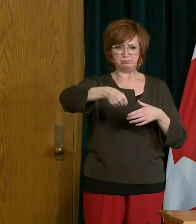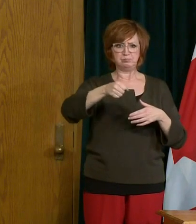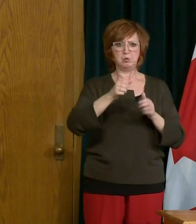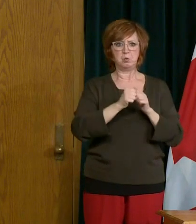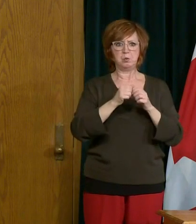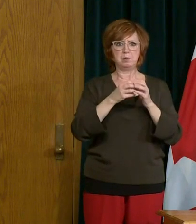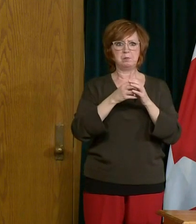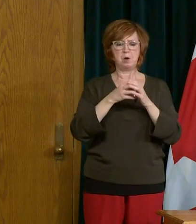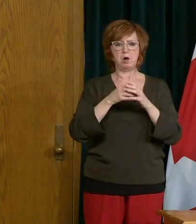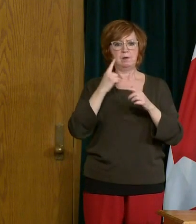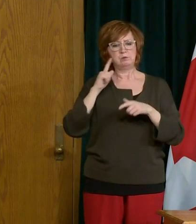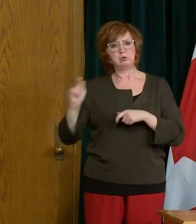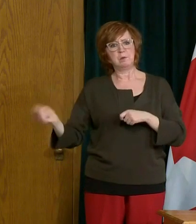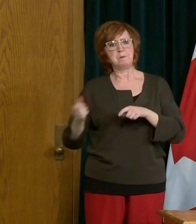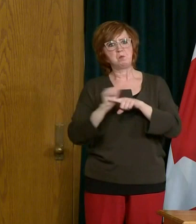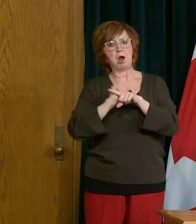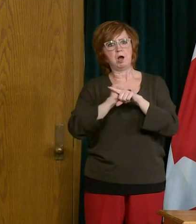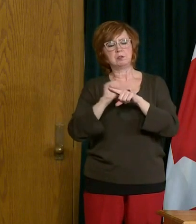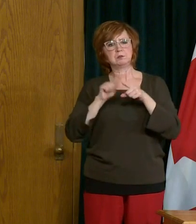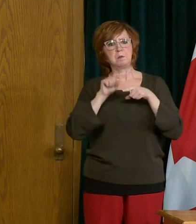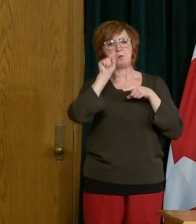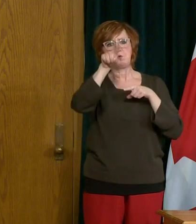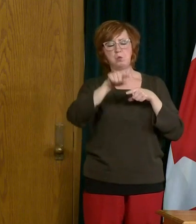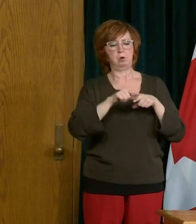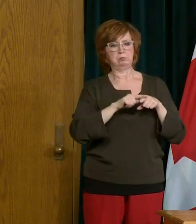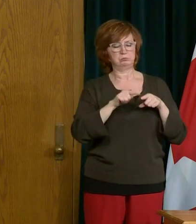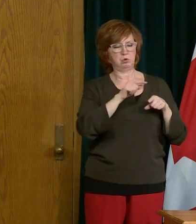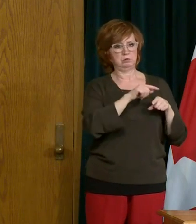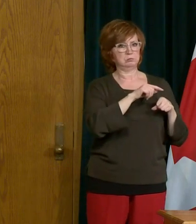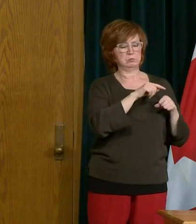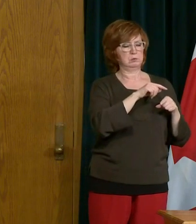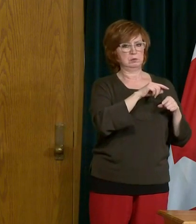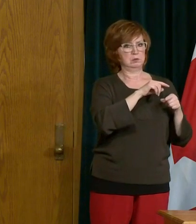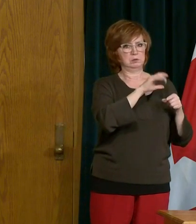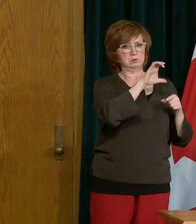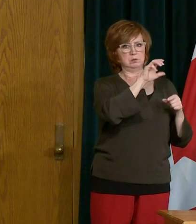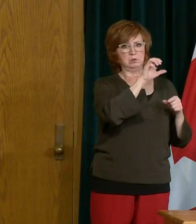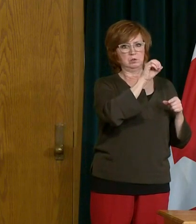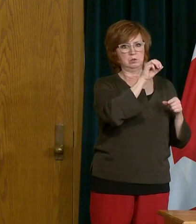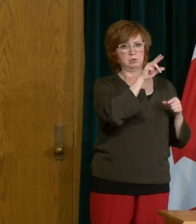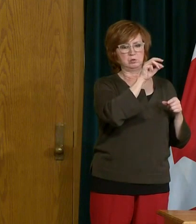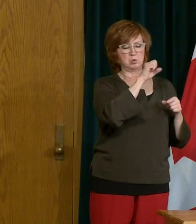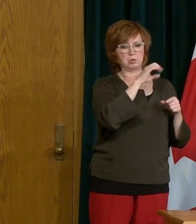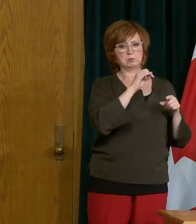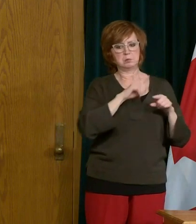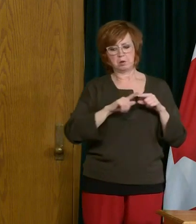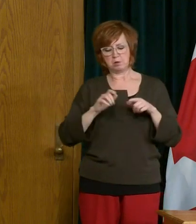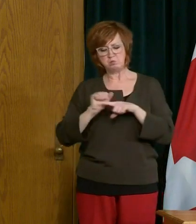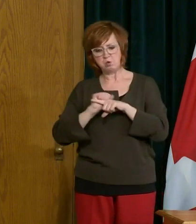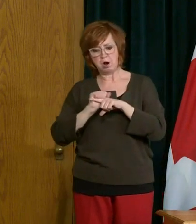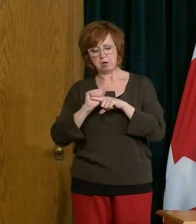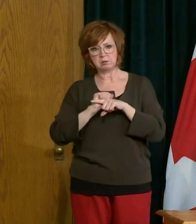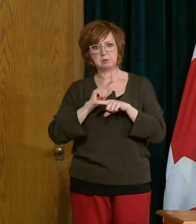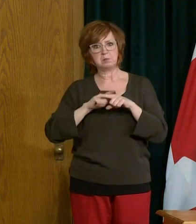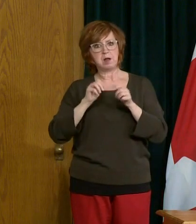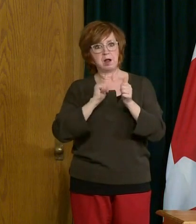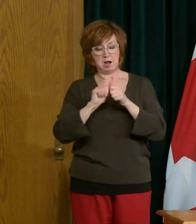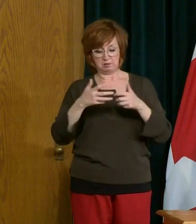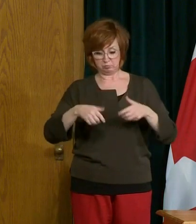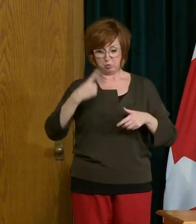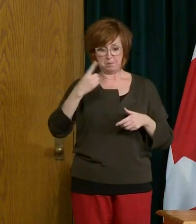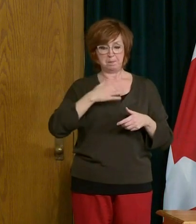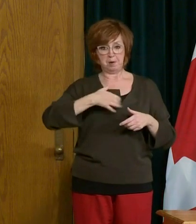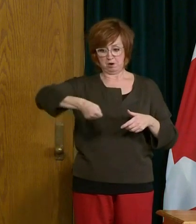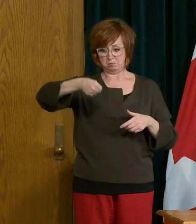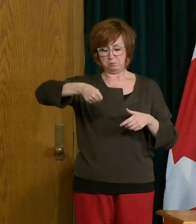the golf courses, have come up with a solution as to how to offer that service, but to ensure that it is being offered safely from a public